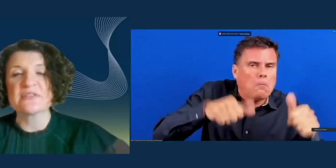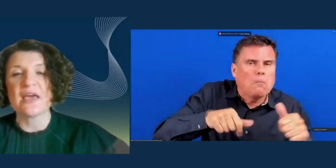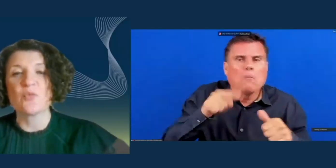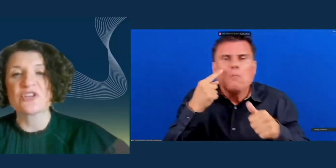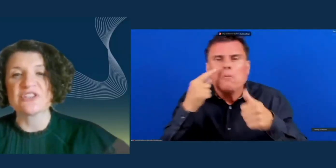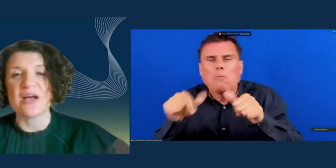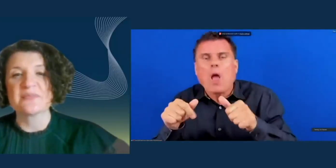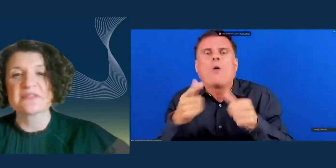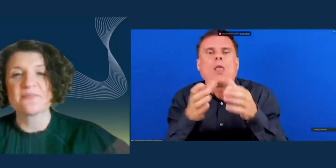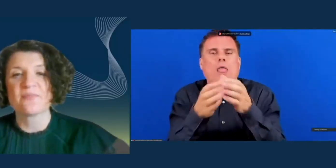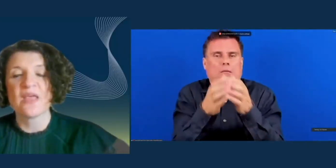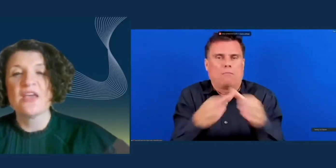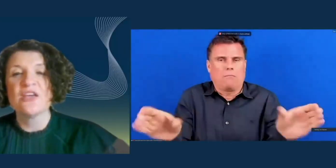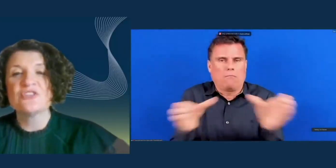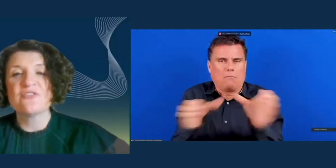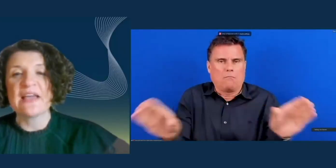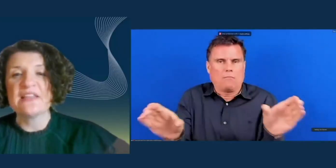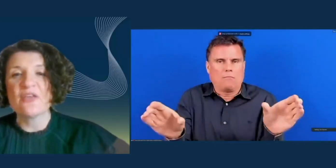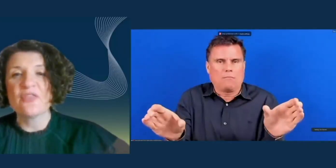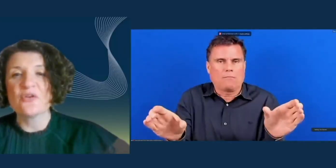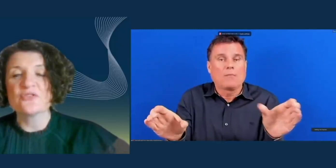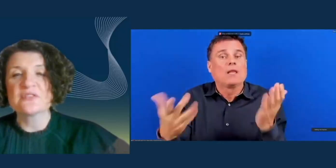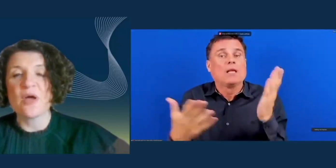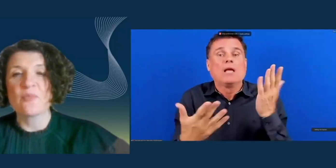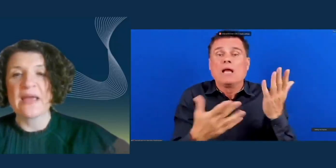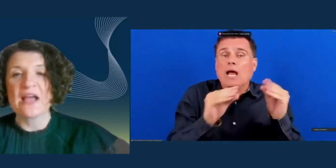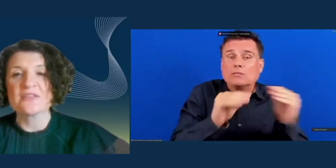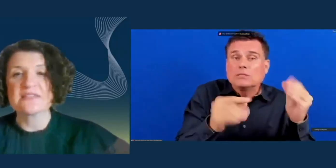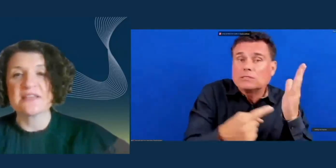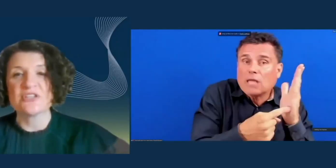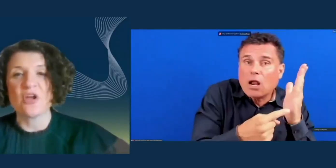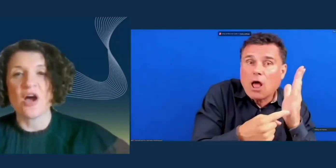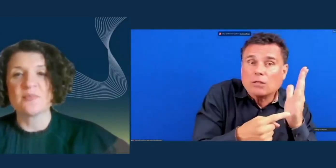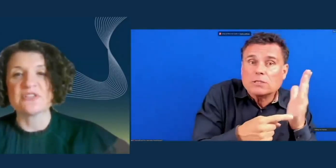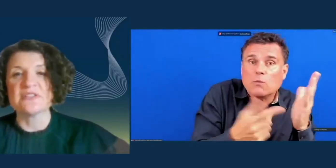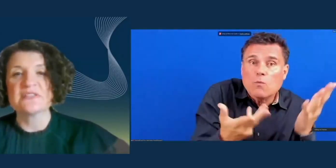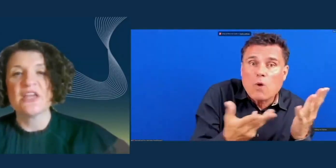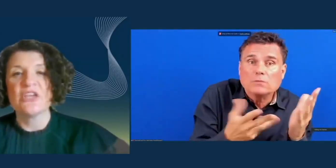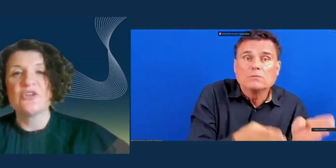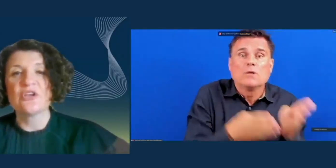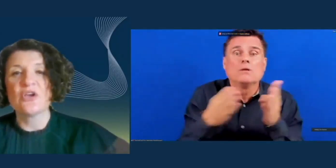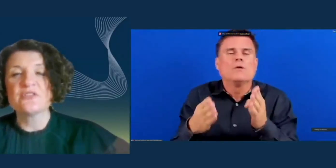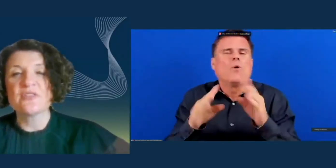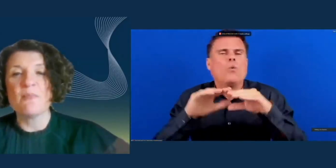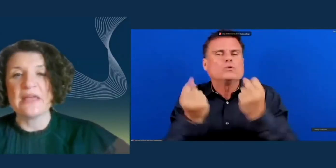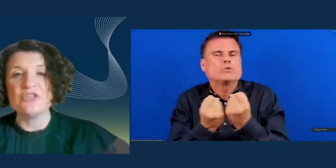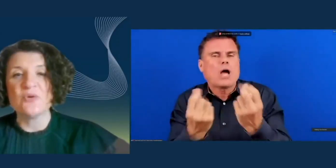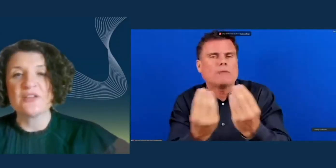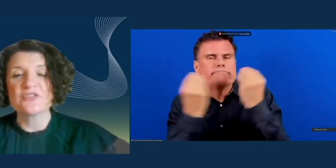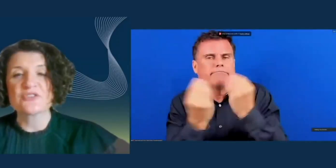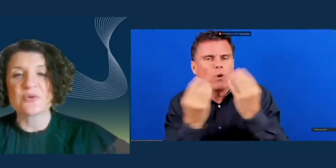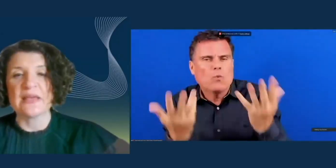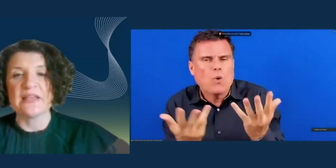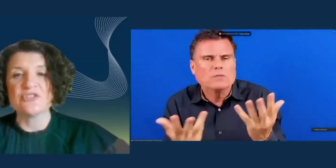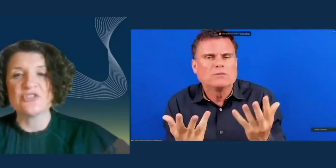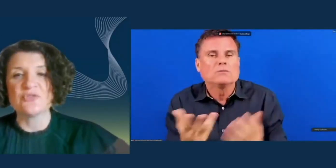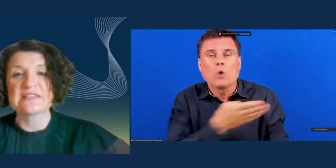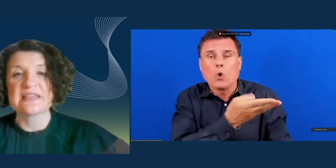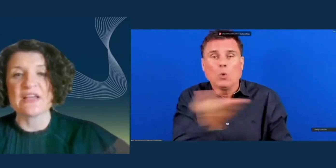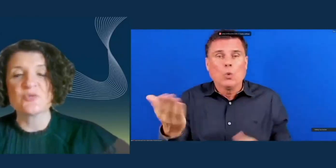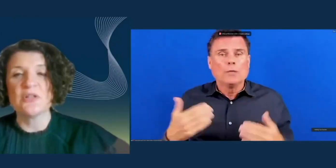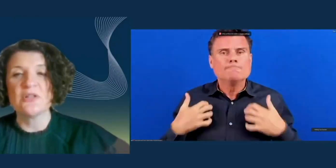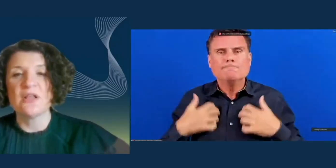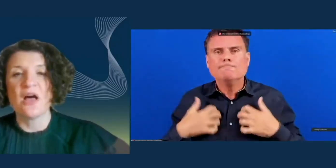demos and workshops. To find out those breakout session options, you can go to the menu on your screen and